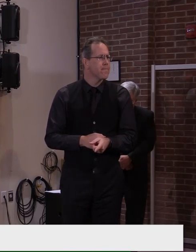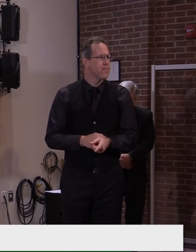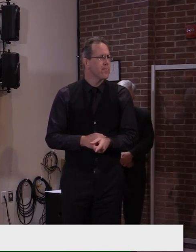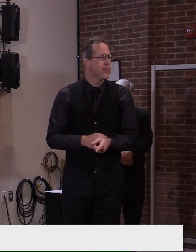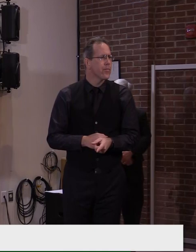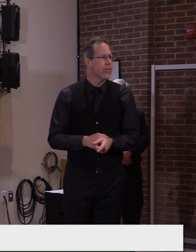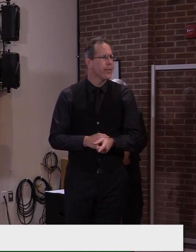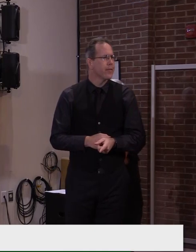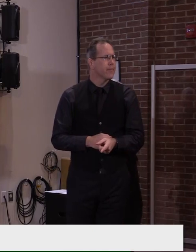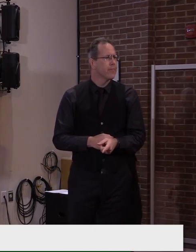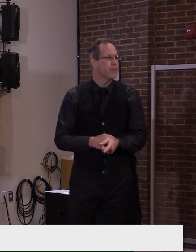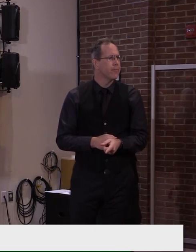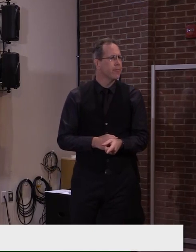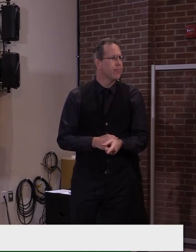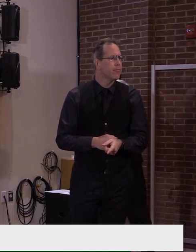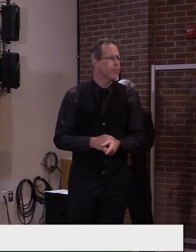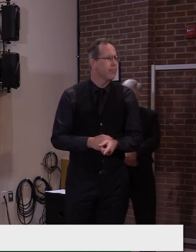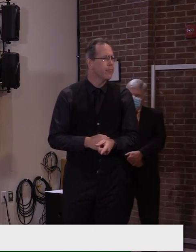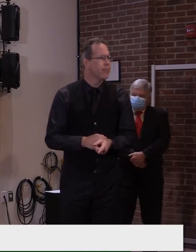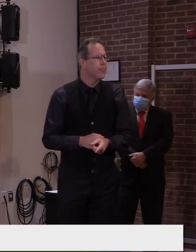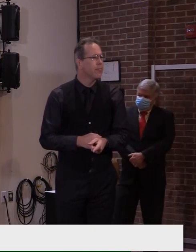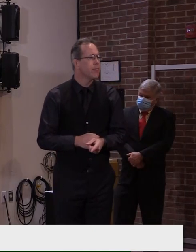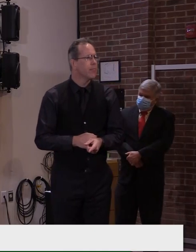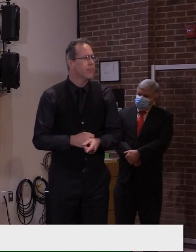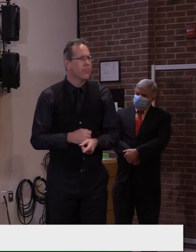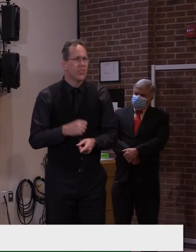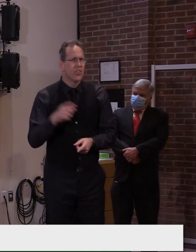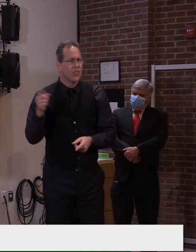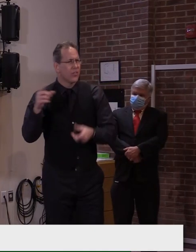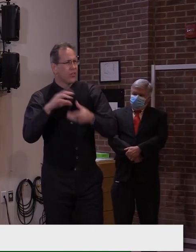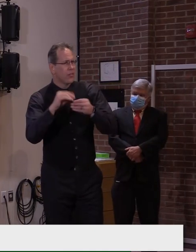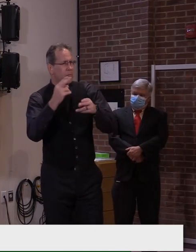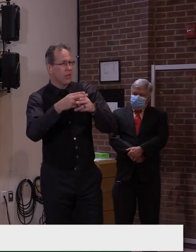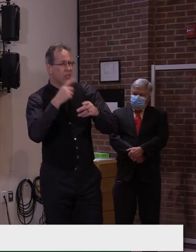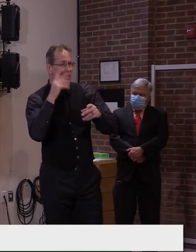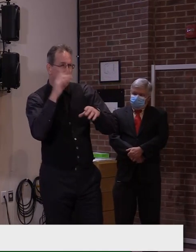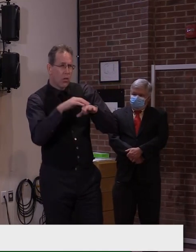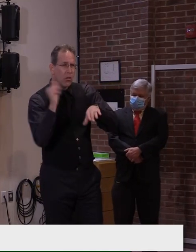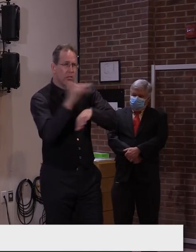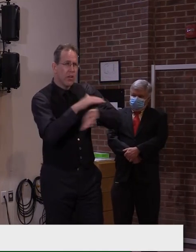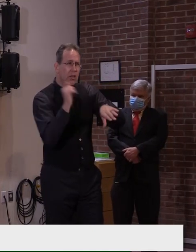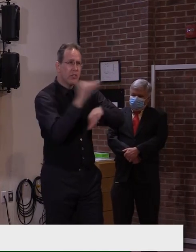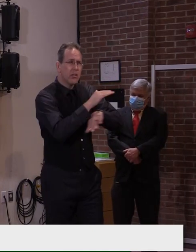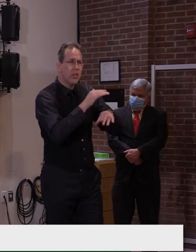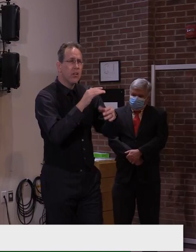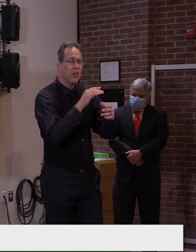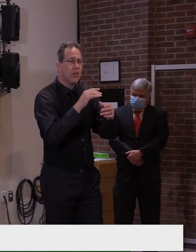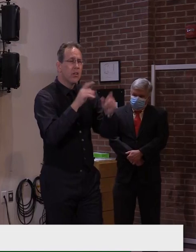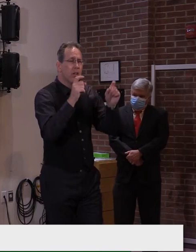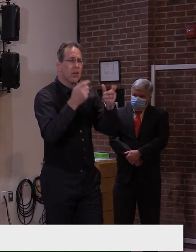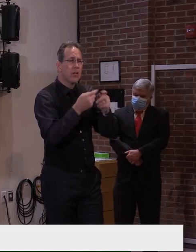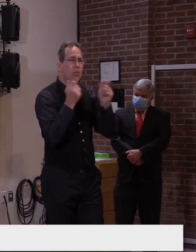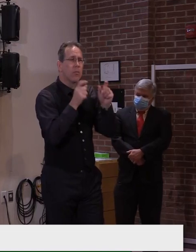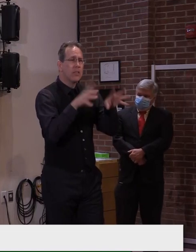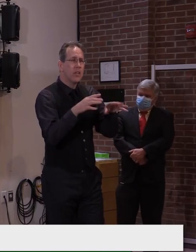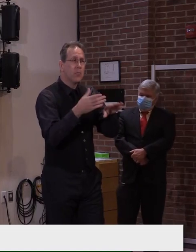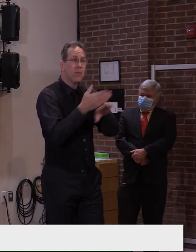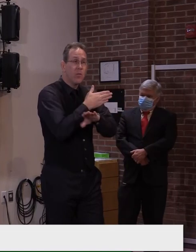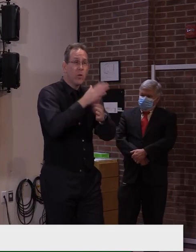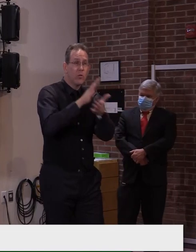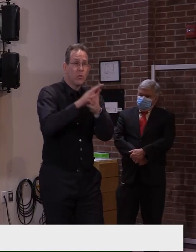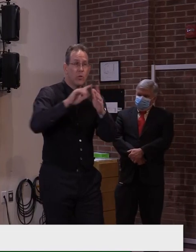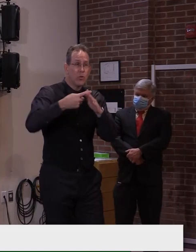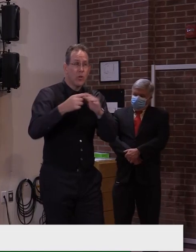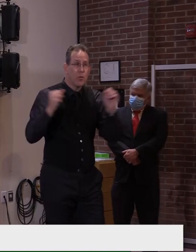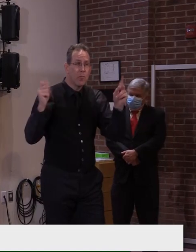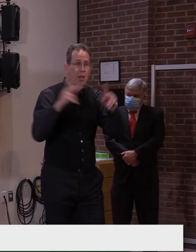reopened. Is there anything else you can tell us about that? We're right in the middle of finalizing that, and it's because we just got